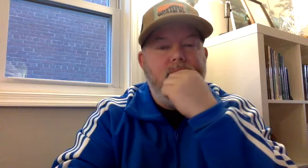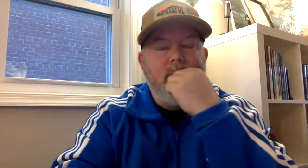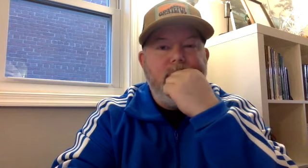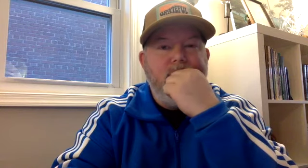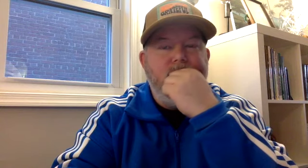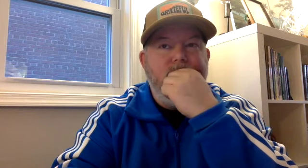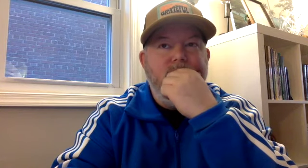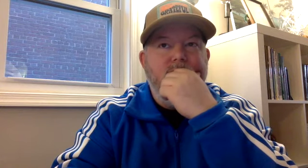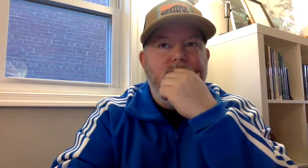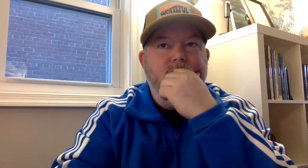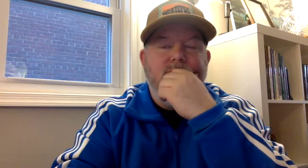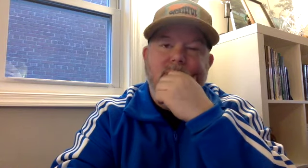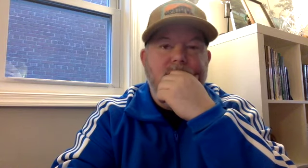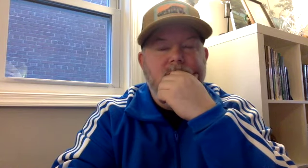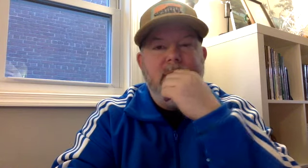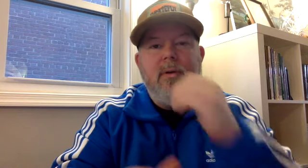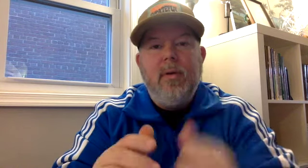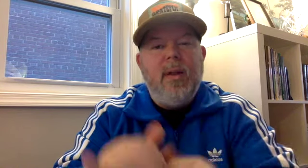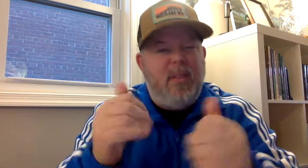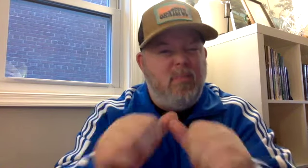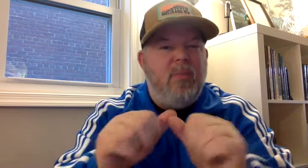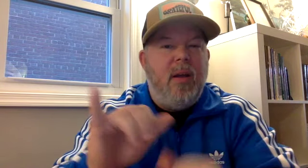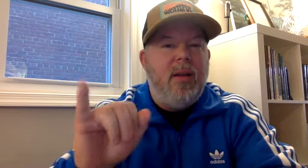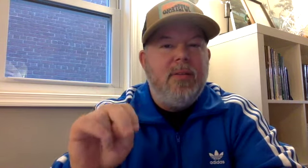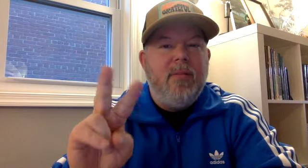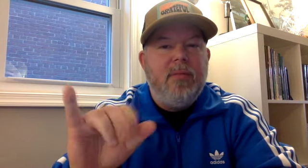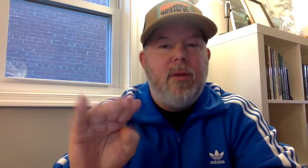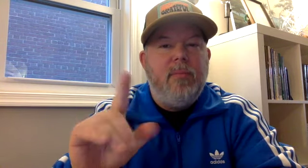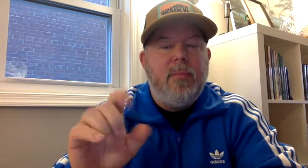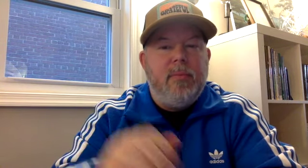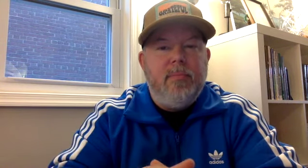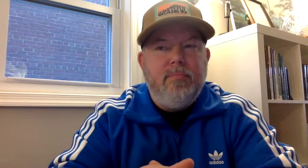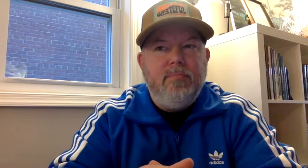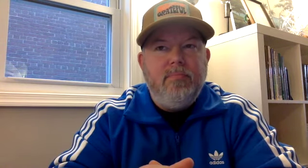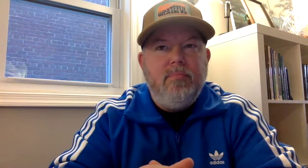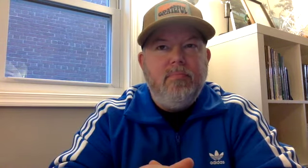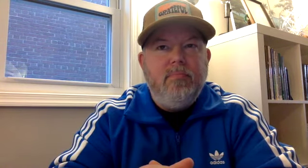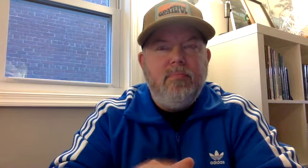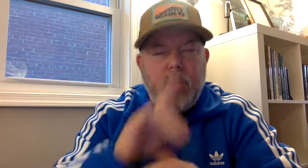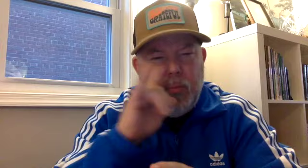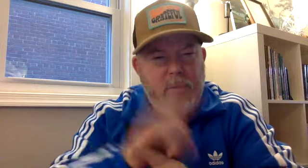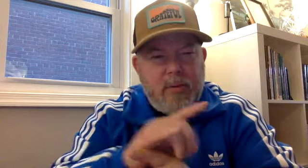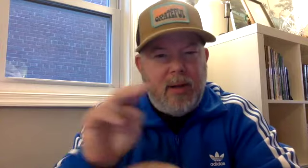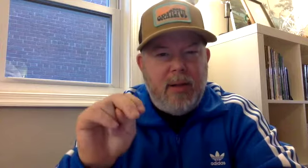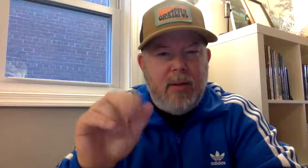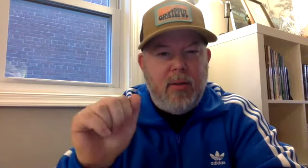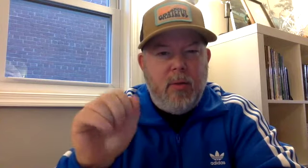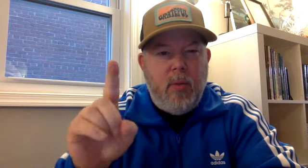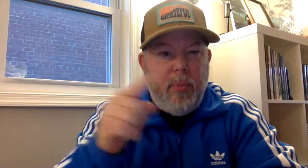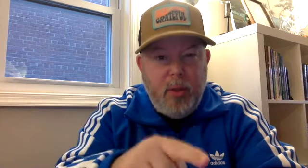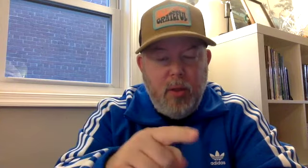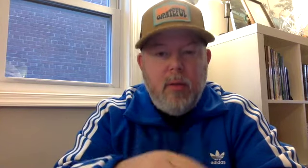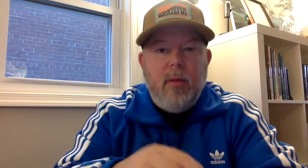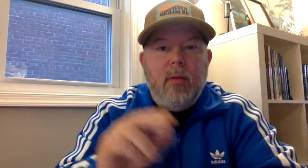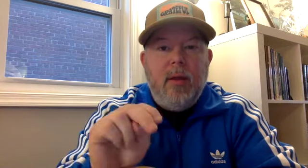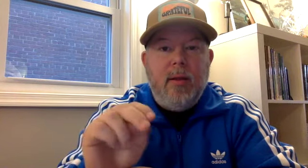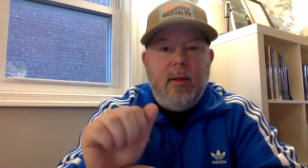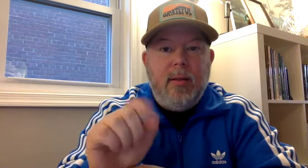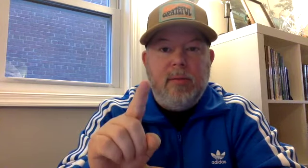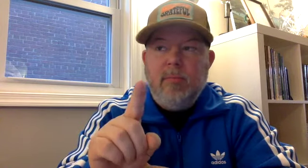danger to our constitutional republic, you're not going to see any sort of pushback. No sort of, we need to stand strong, we need to make